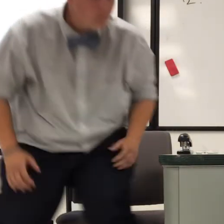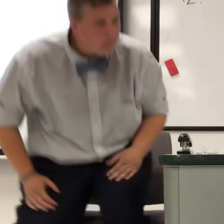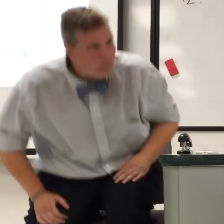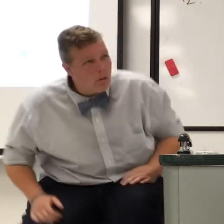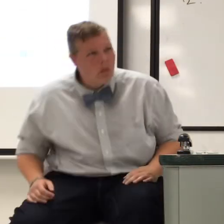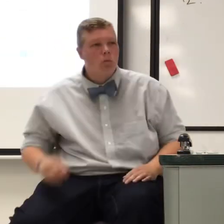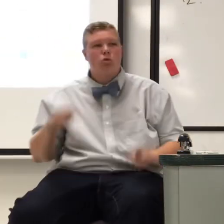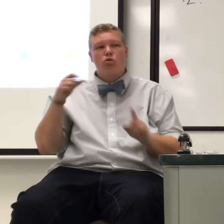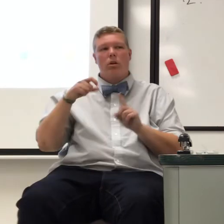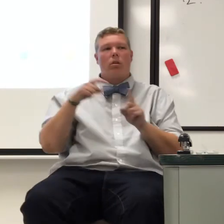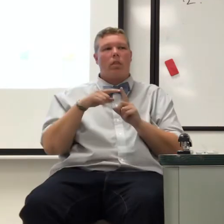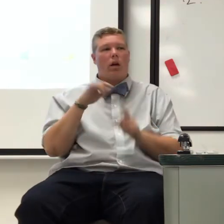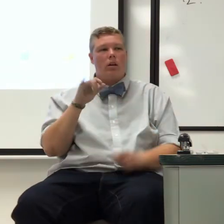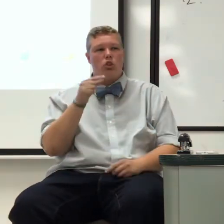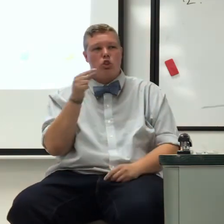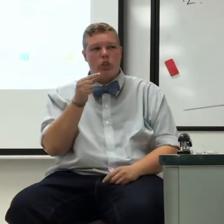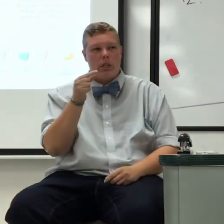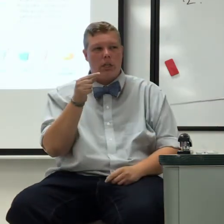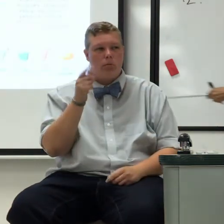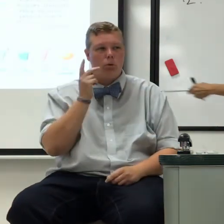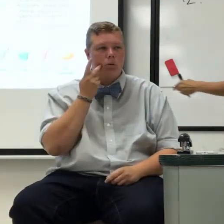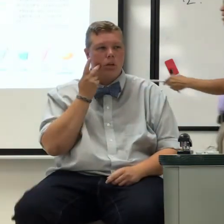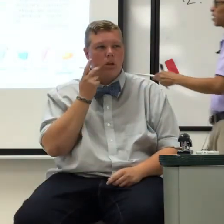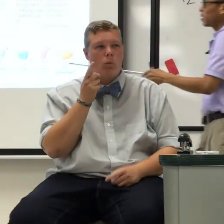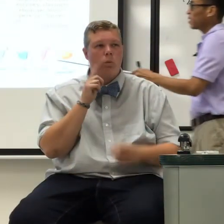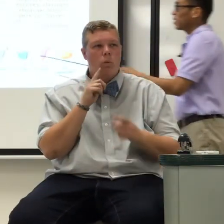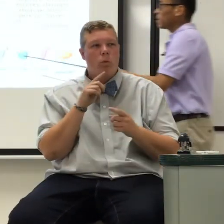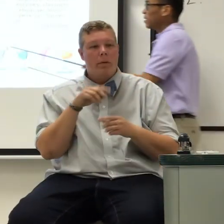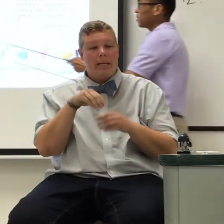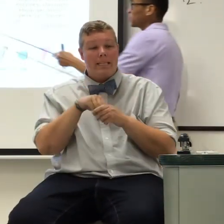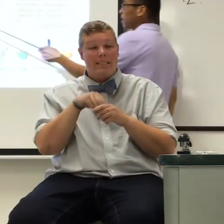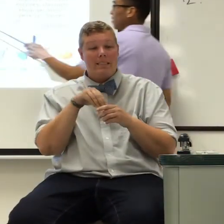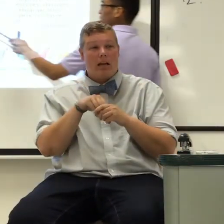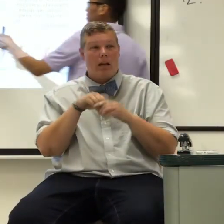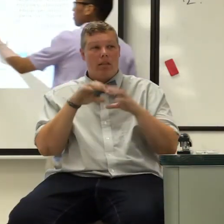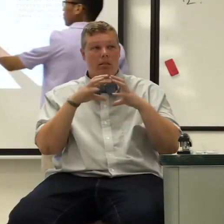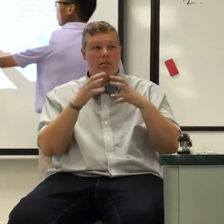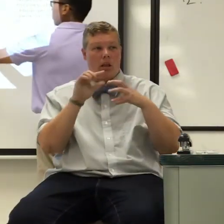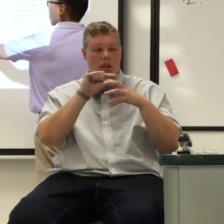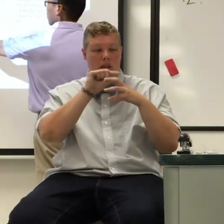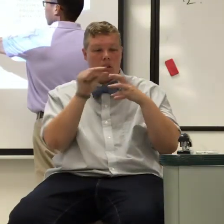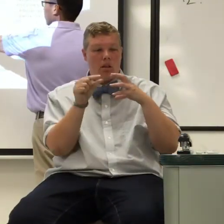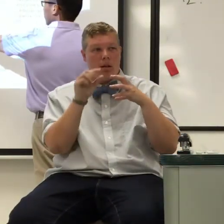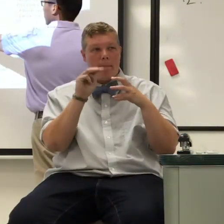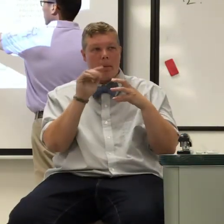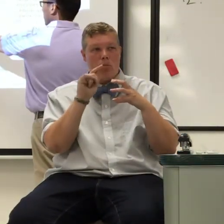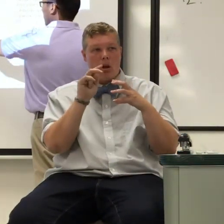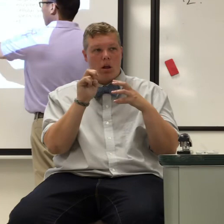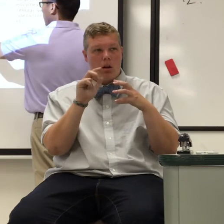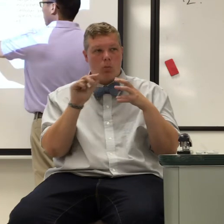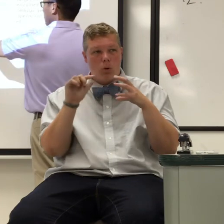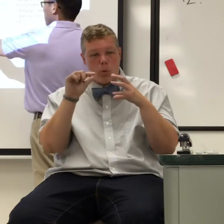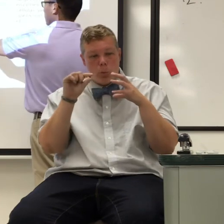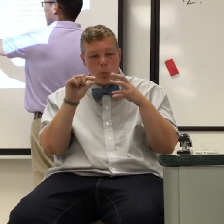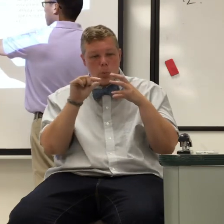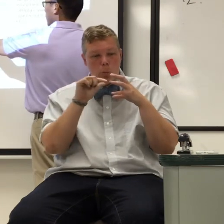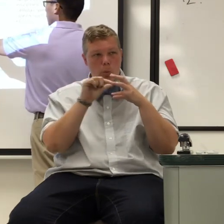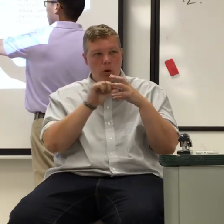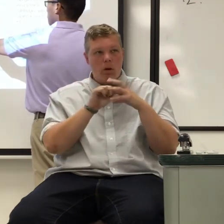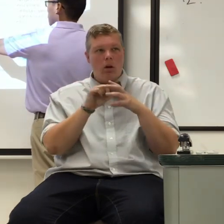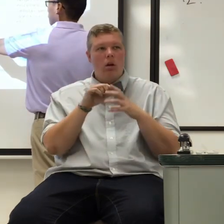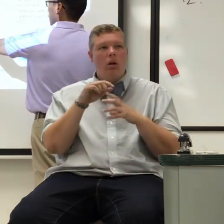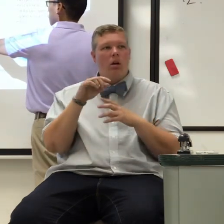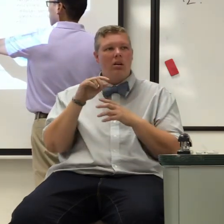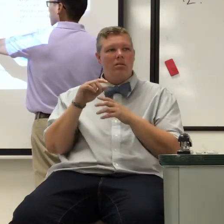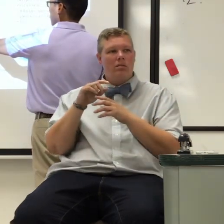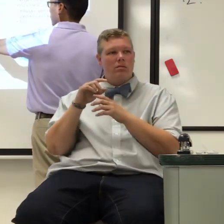to move along the inside of the cell membrane. This right here. It's activated with this phosphate